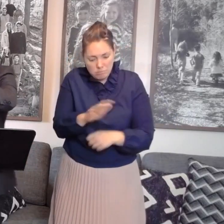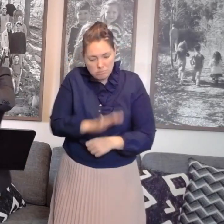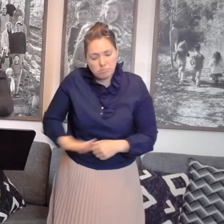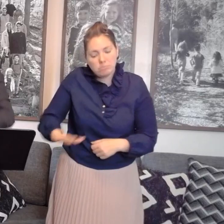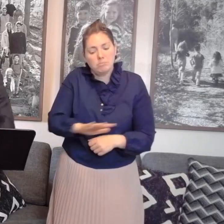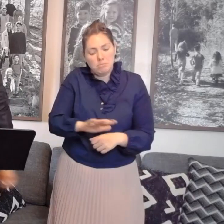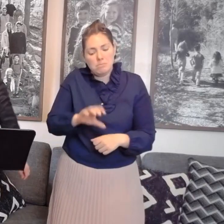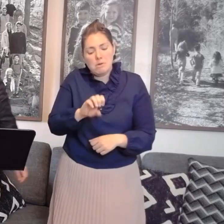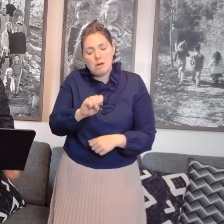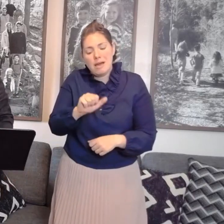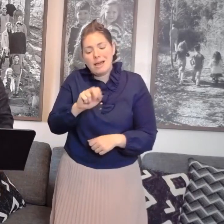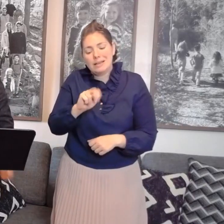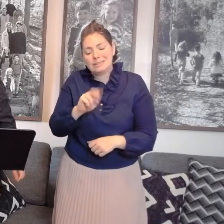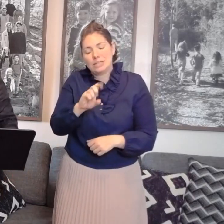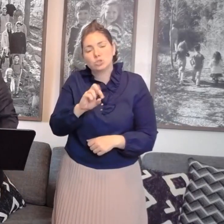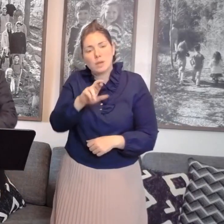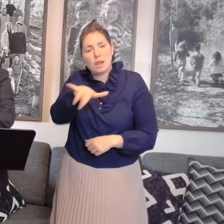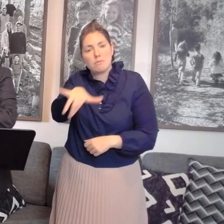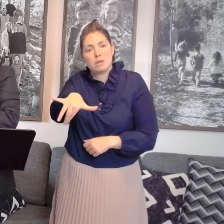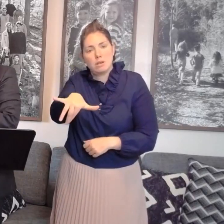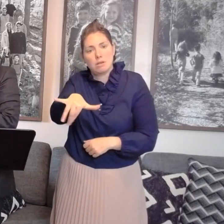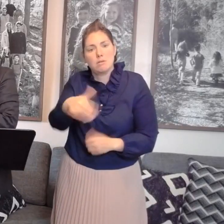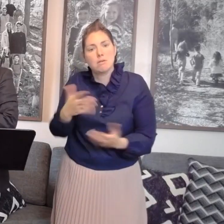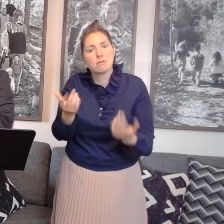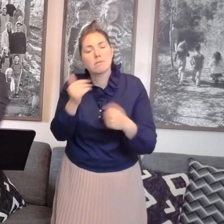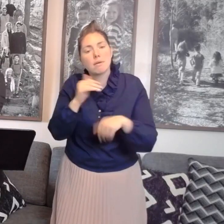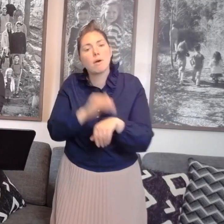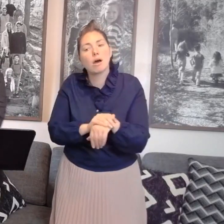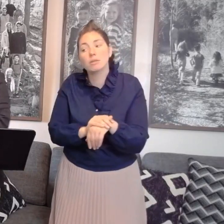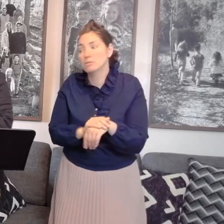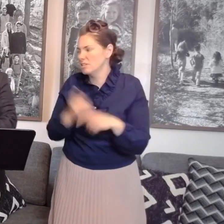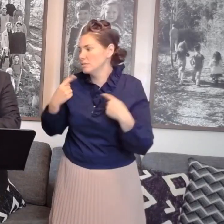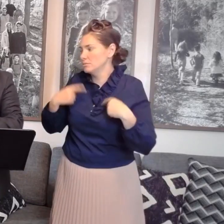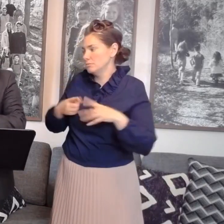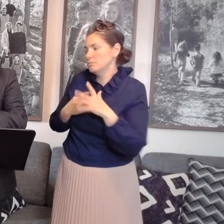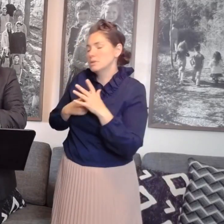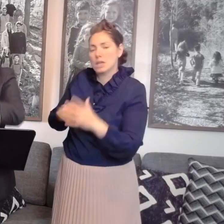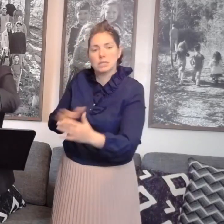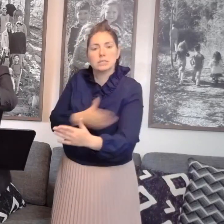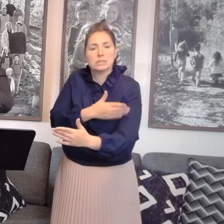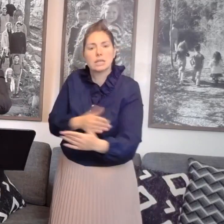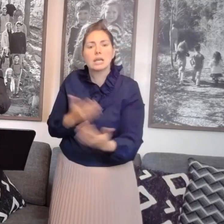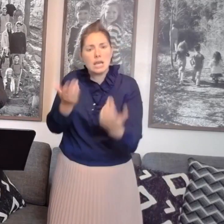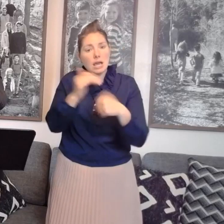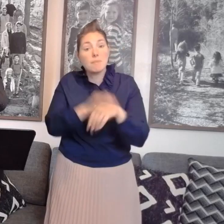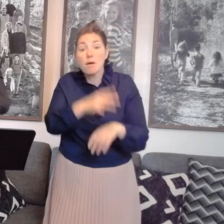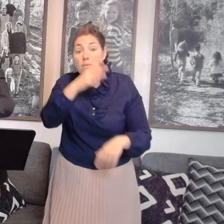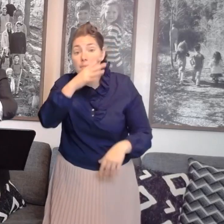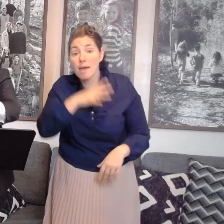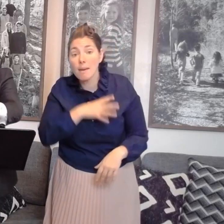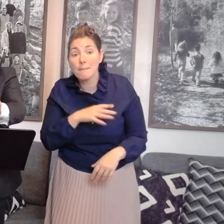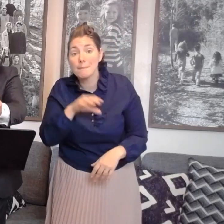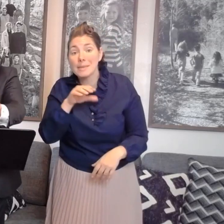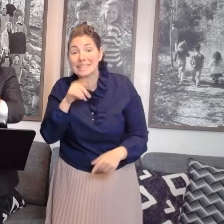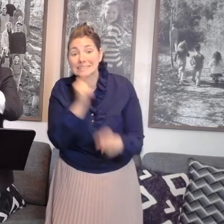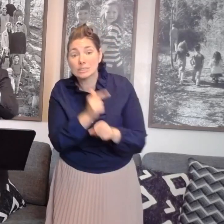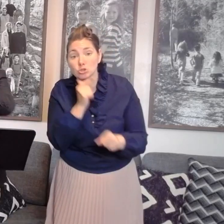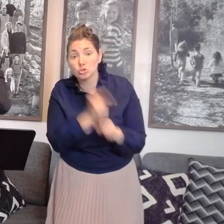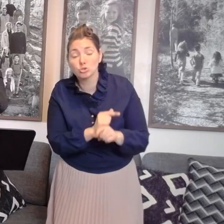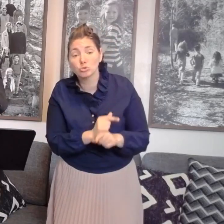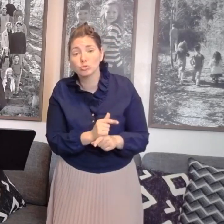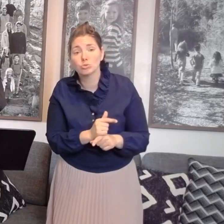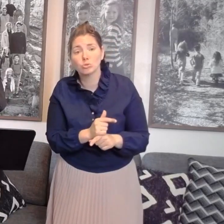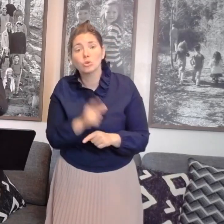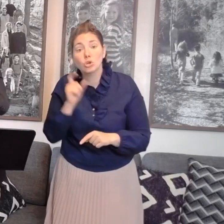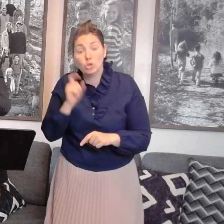right now. Come on, as they begin to sing. Come on, man. Come on, sister. You ought to